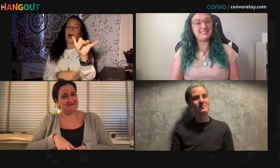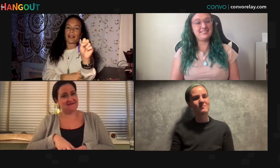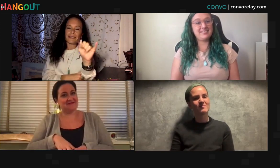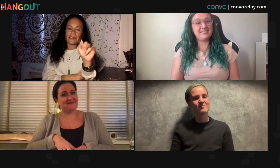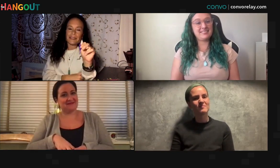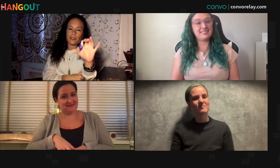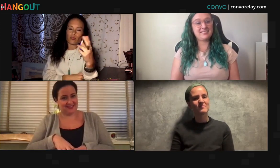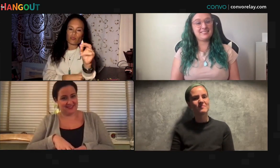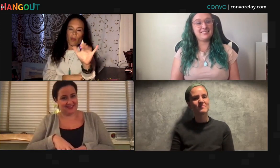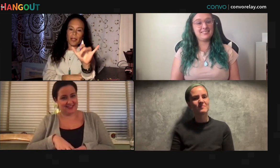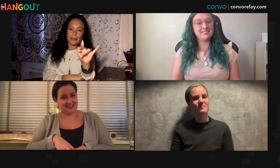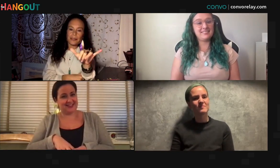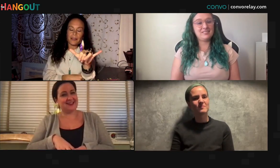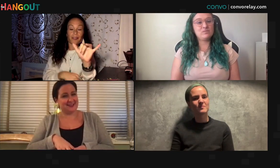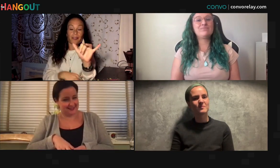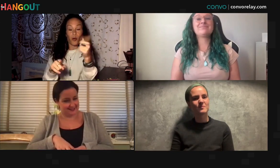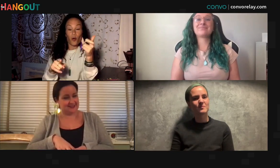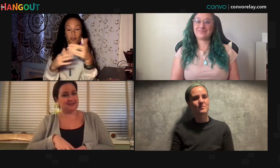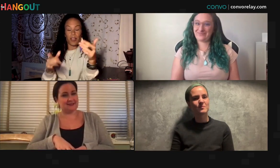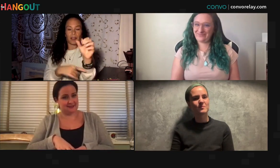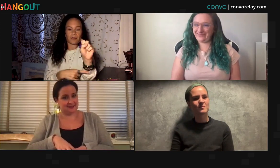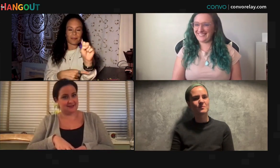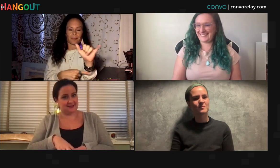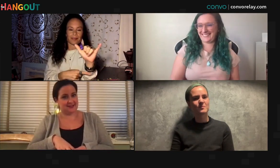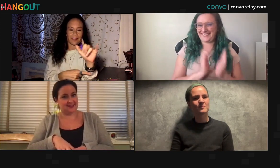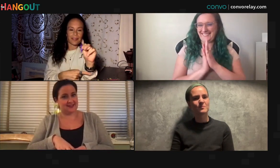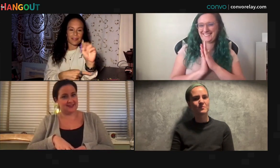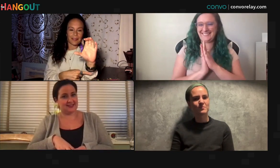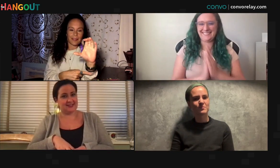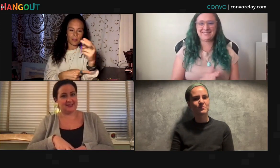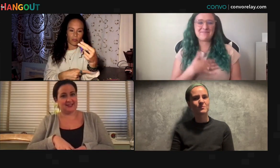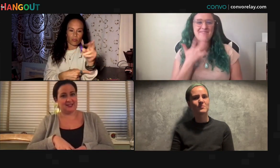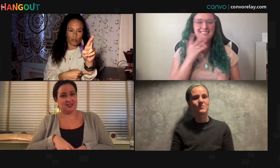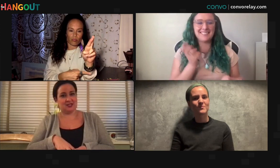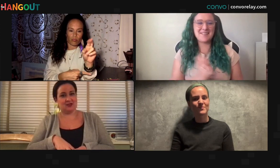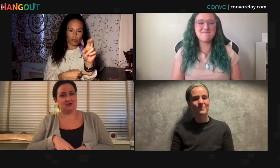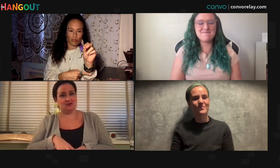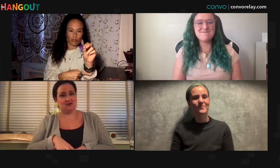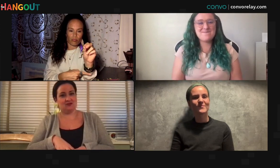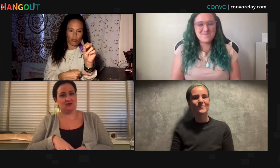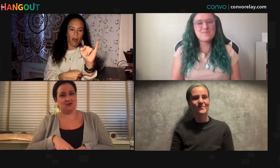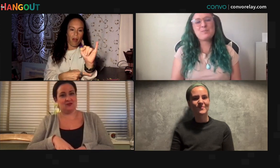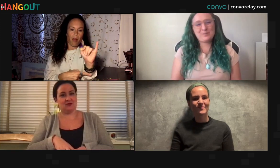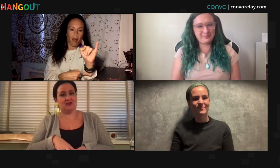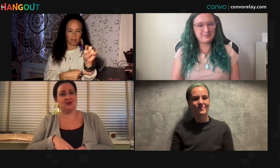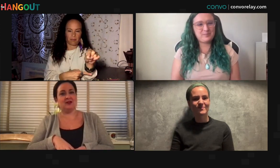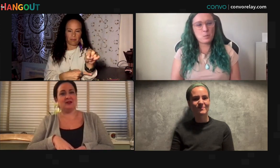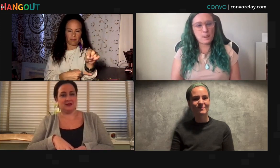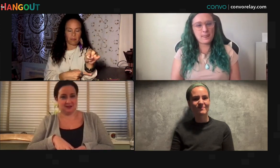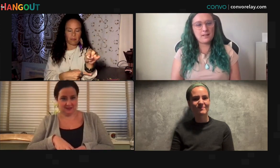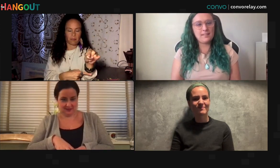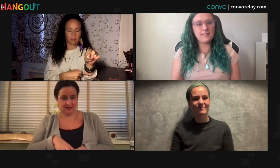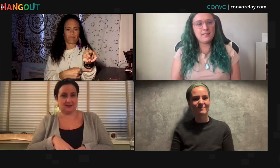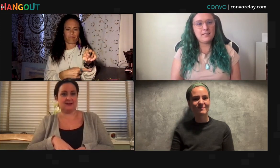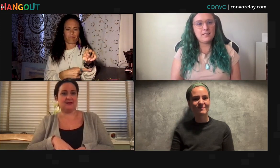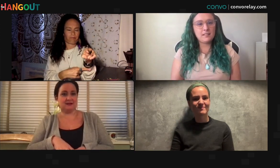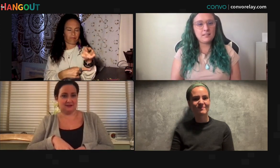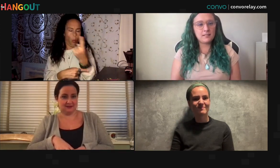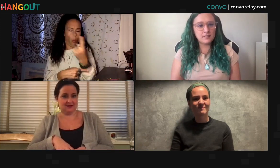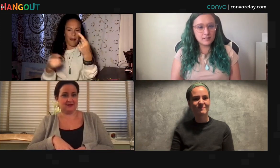connect. it. Yep, absolutely. It's like synchronicity. That's another thing I wanted to mention. Oh, this is my favorite topic. This is